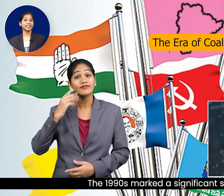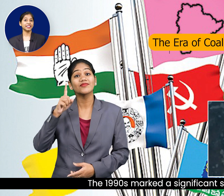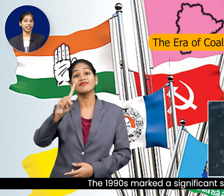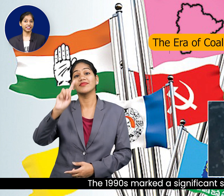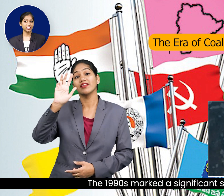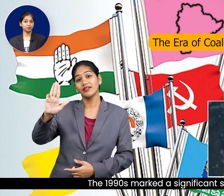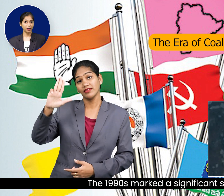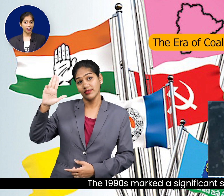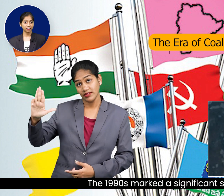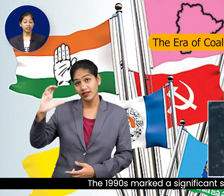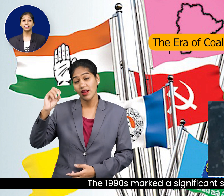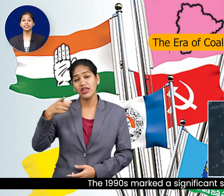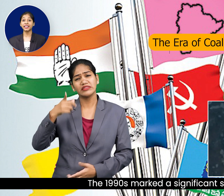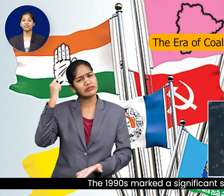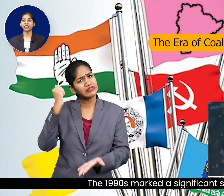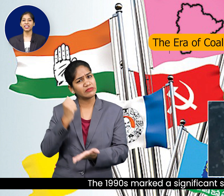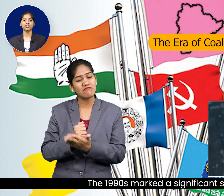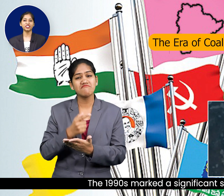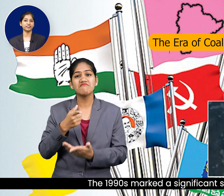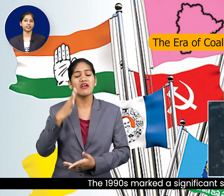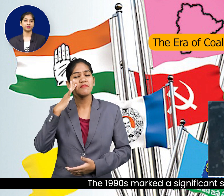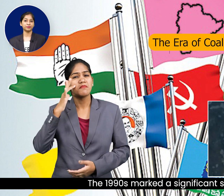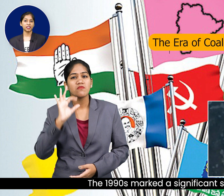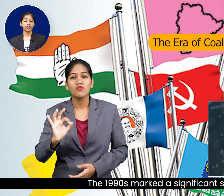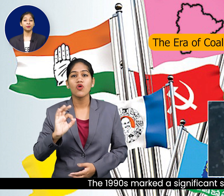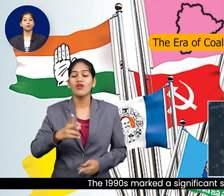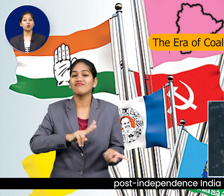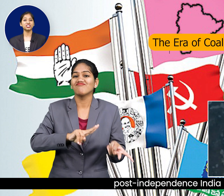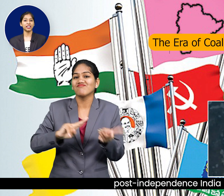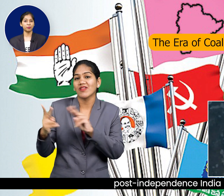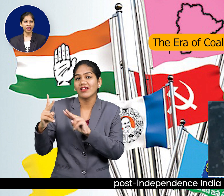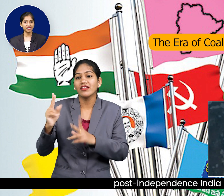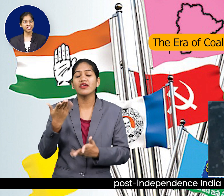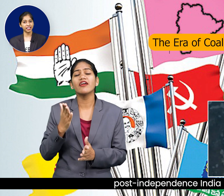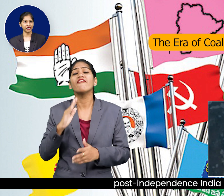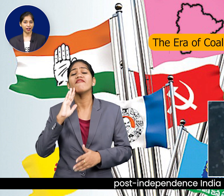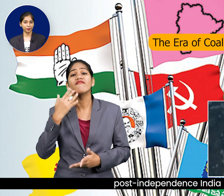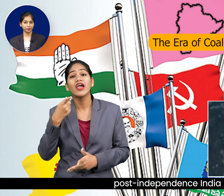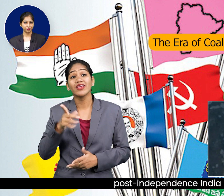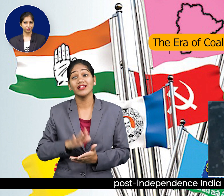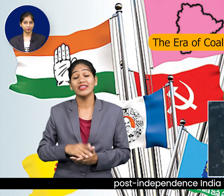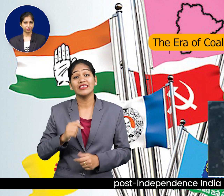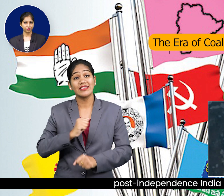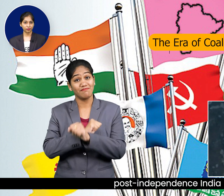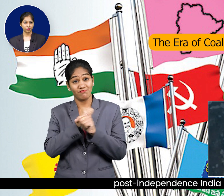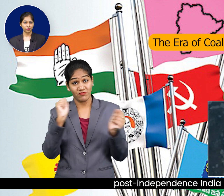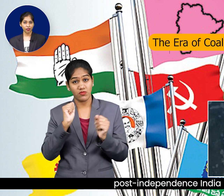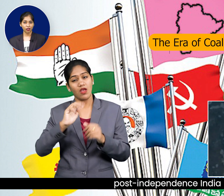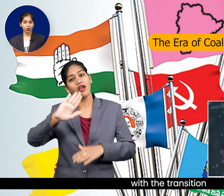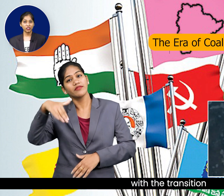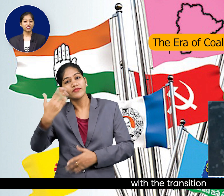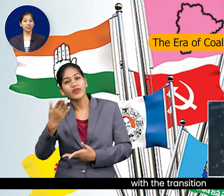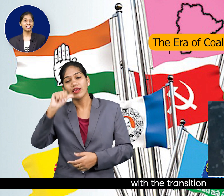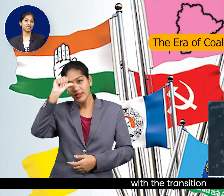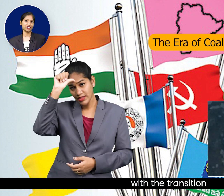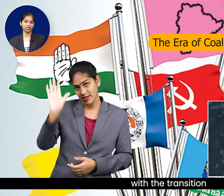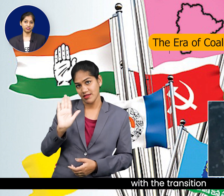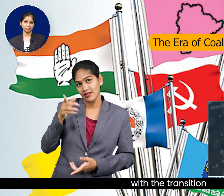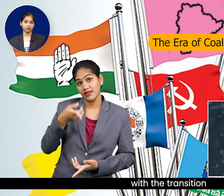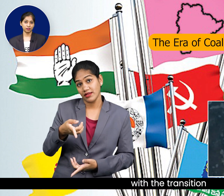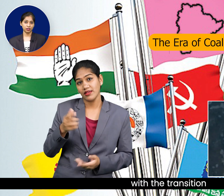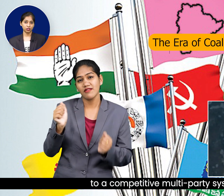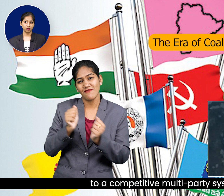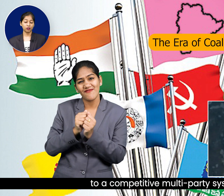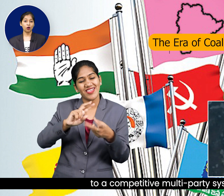The 1990s marked a significant shift in post-independence India, with a